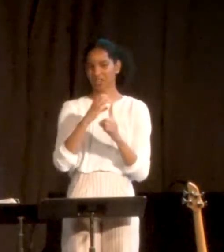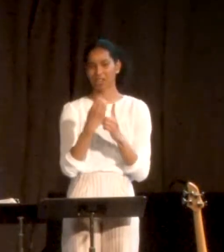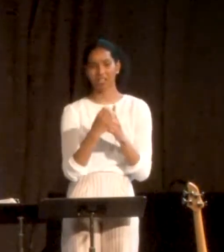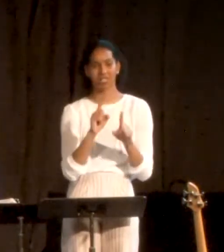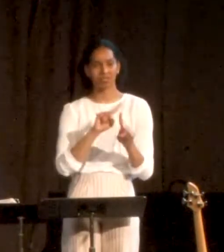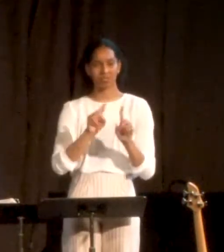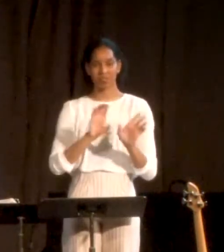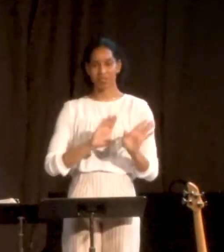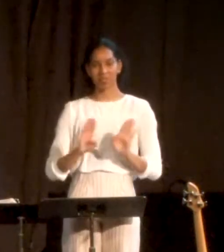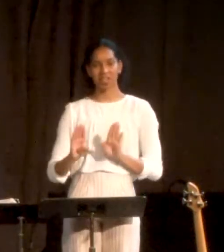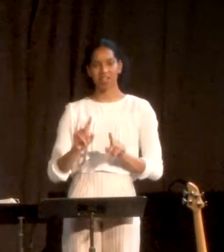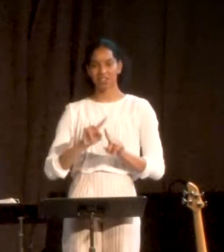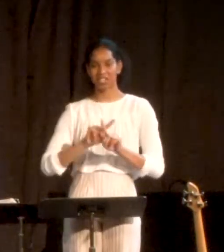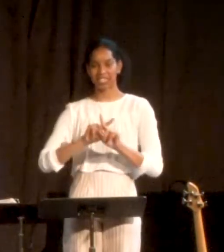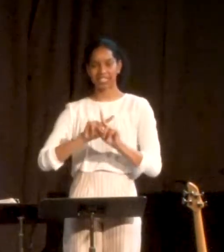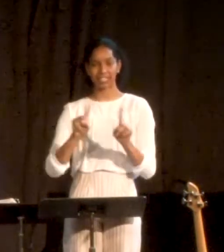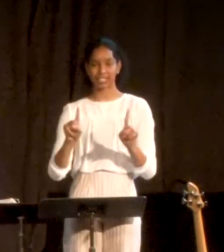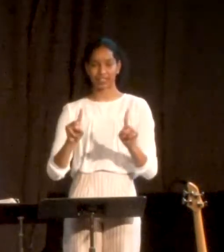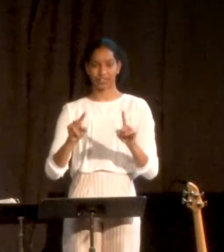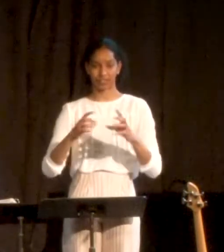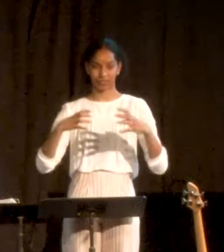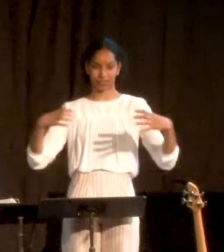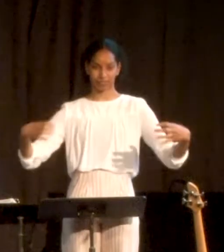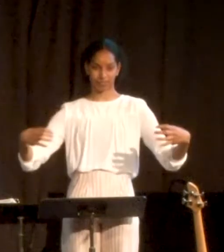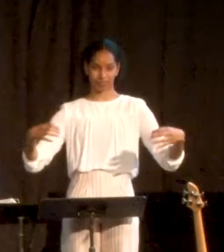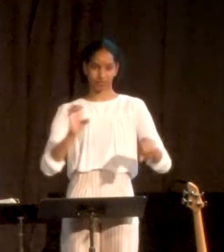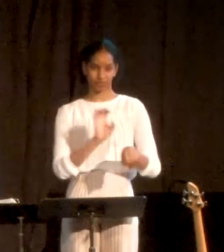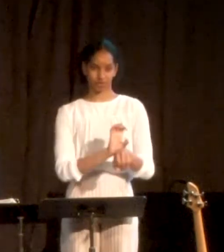Now, what that brought this conflict to a head